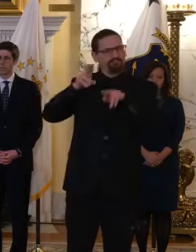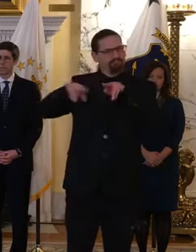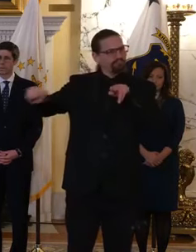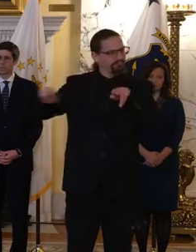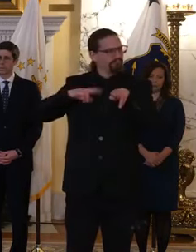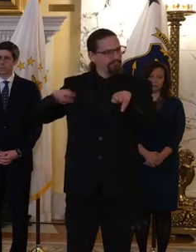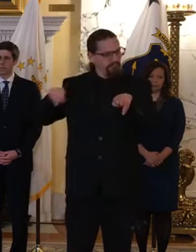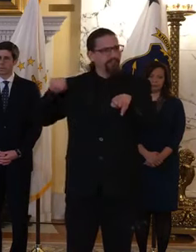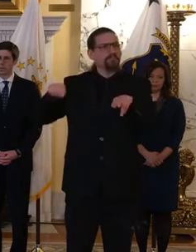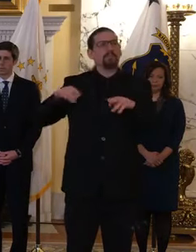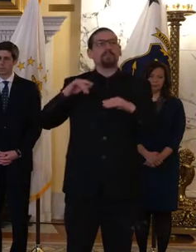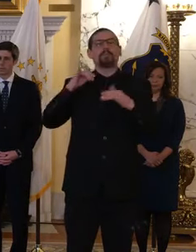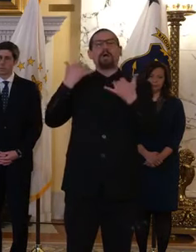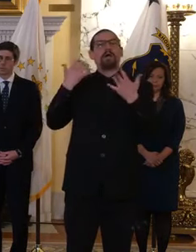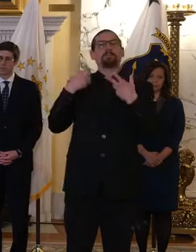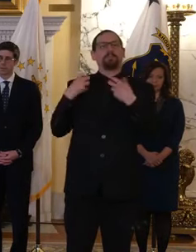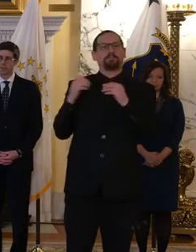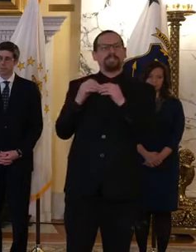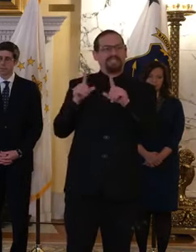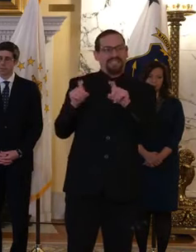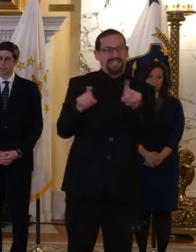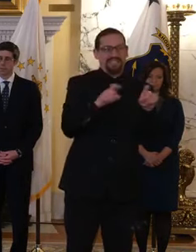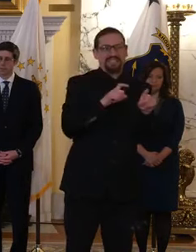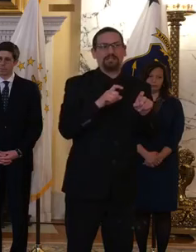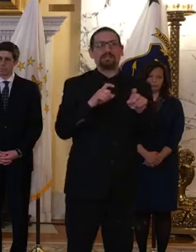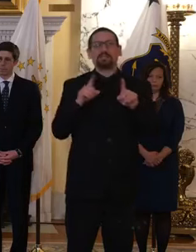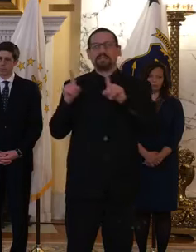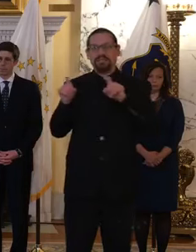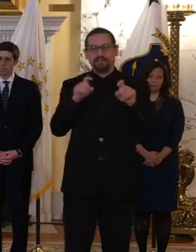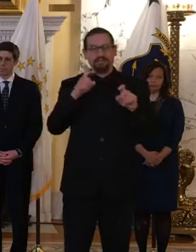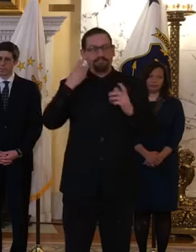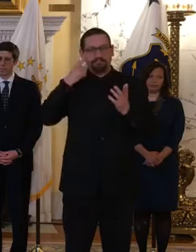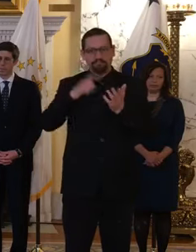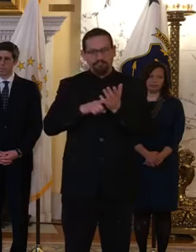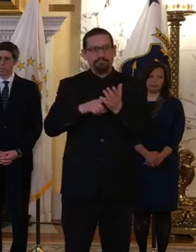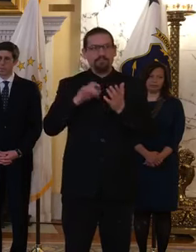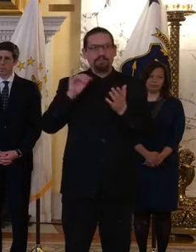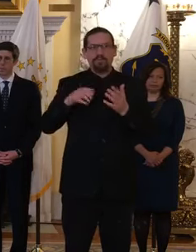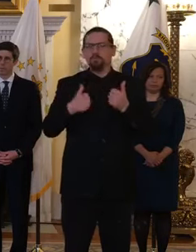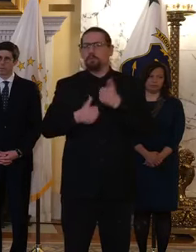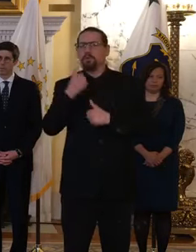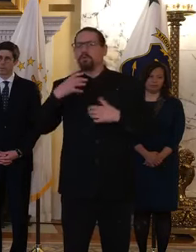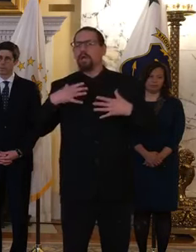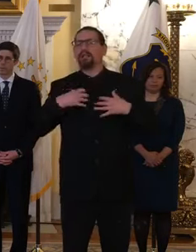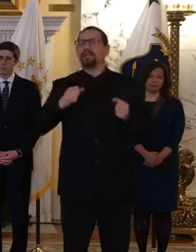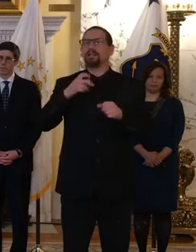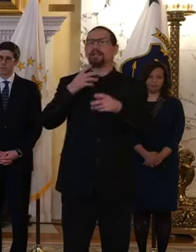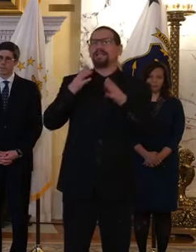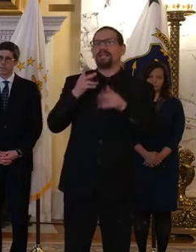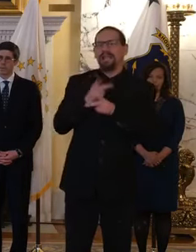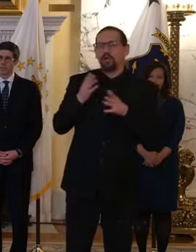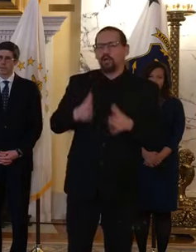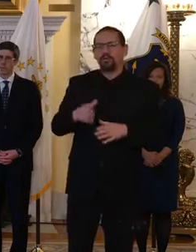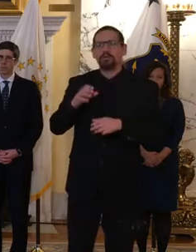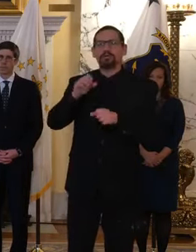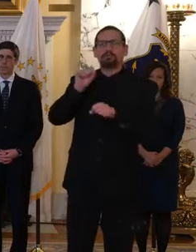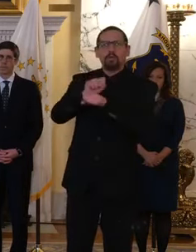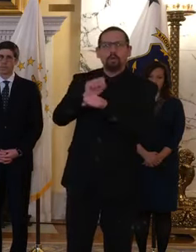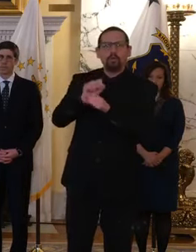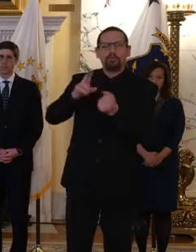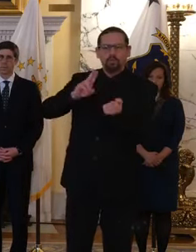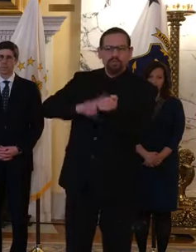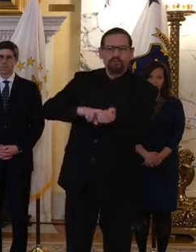focused on people who are hospitalized, healthcare workers, and congregate setting workers. So that those are going to be the